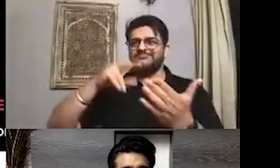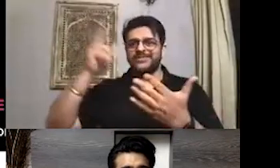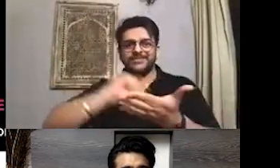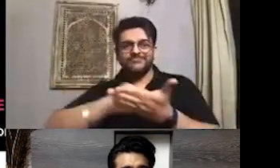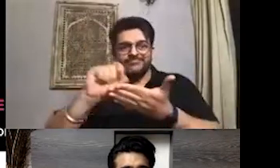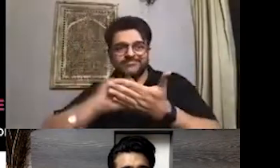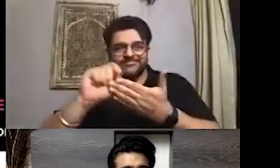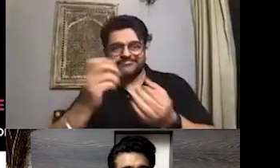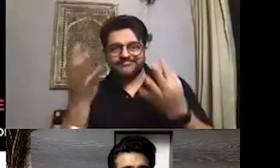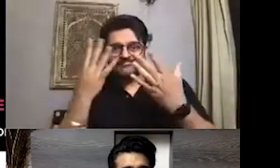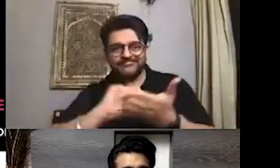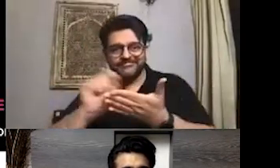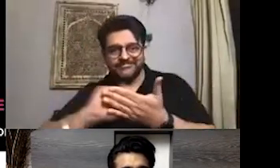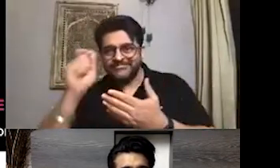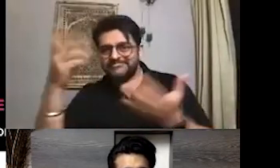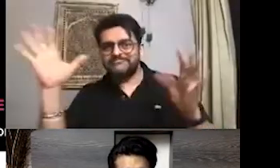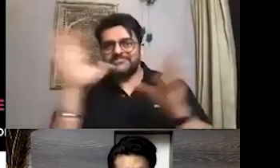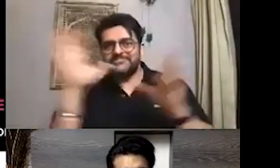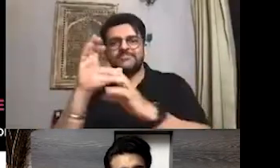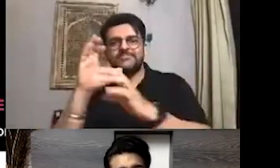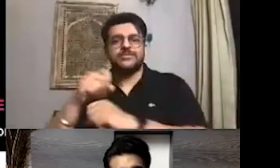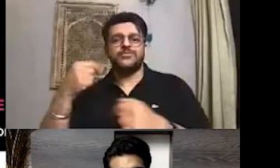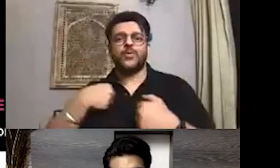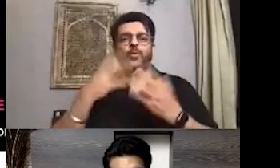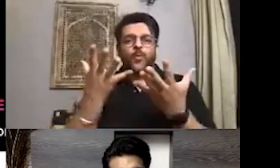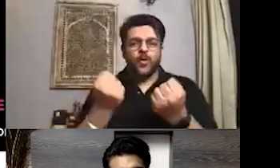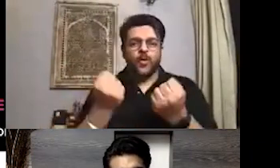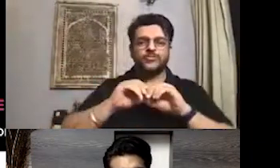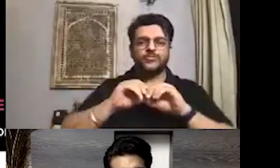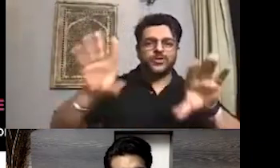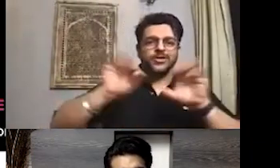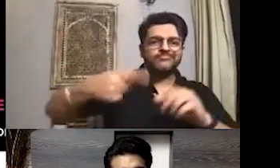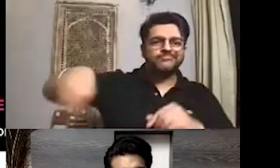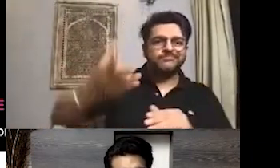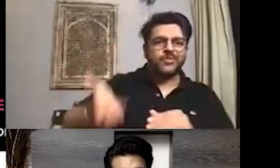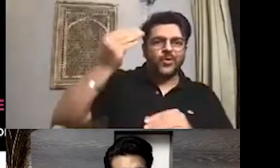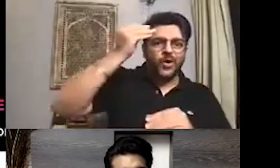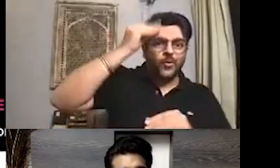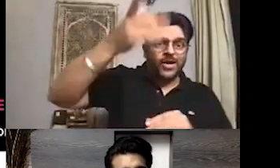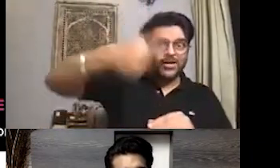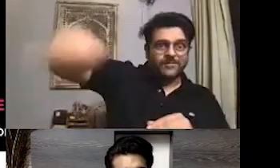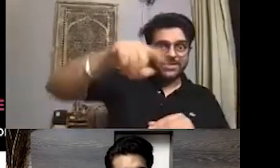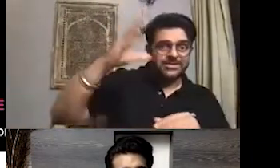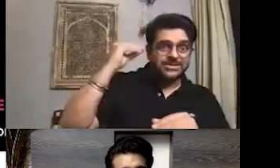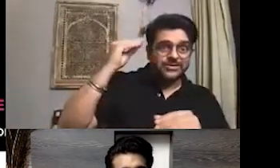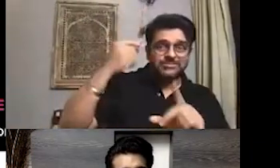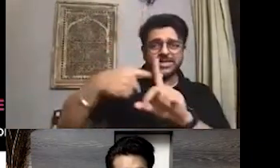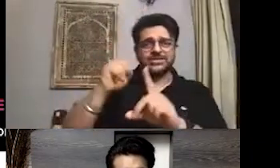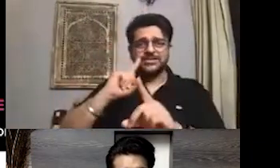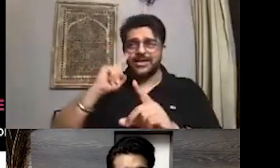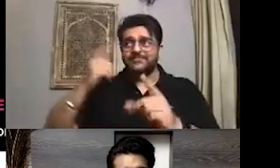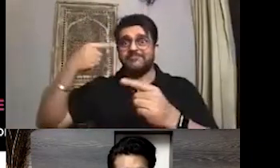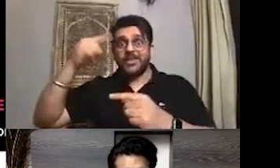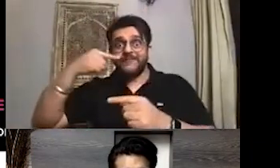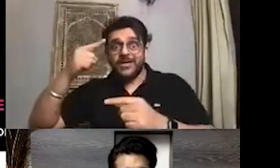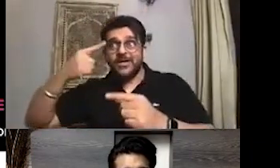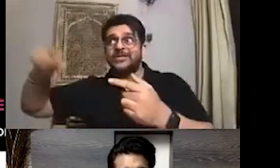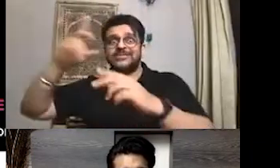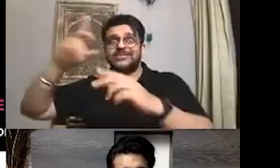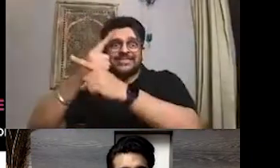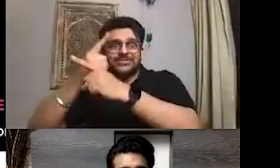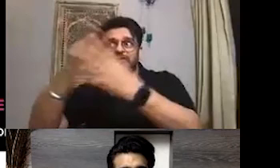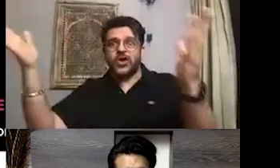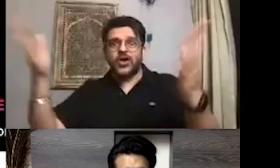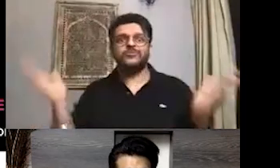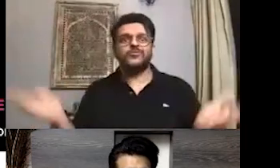we want sign language to develop. We want them to, learn more. If they're not being exposed to sign language, they are not able to understand